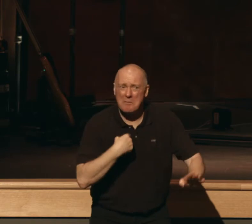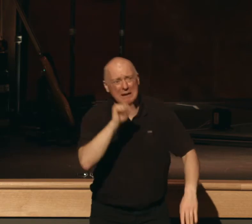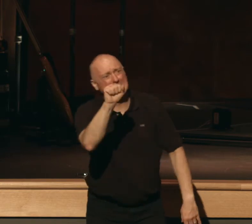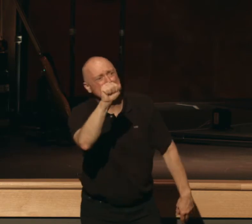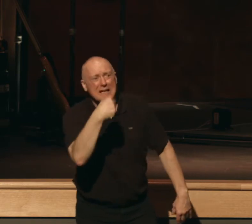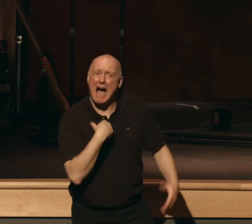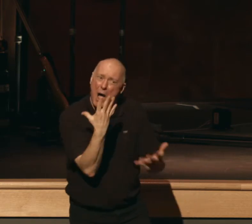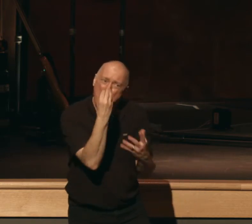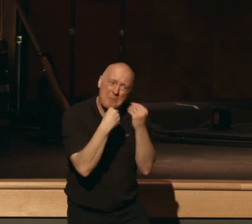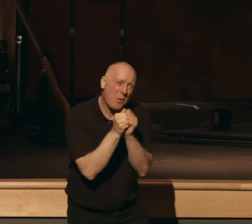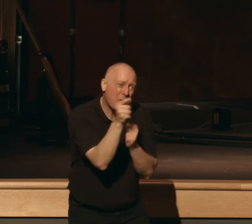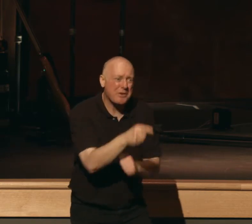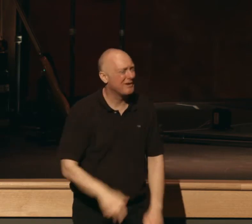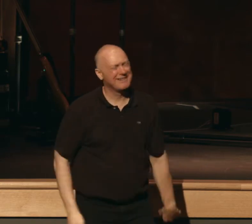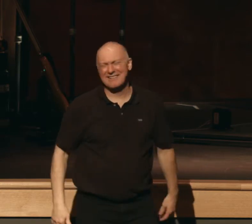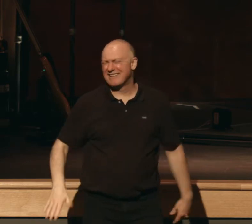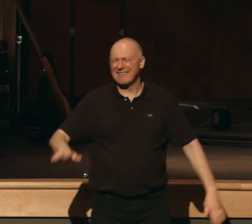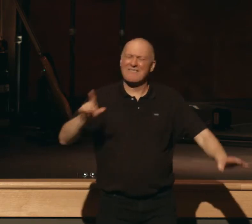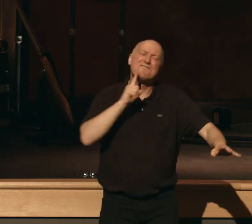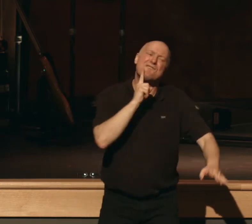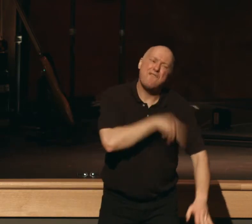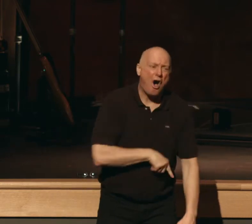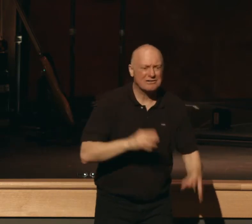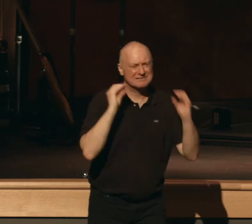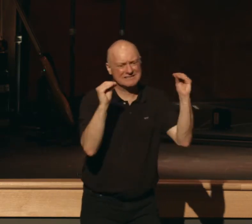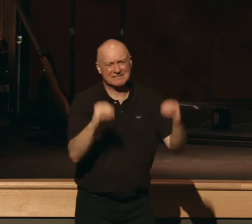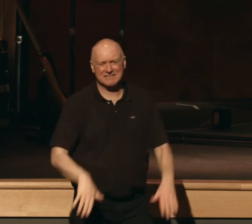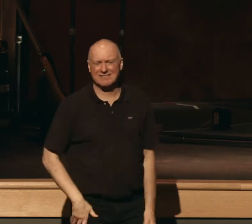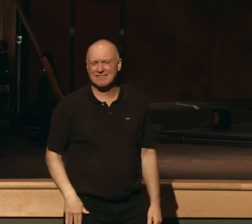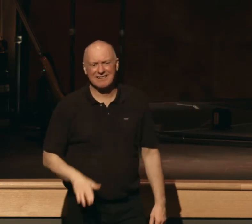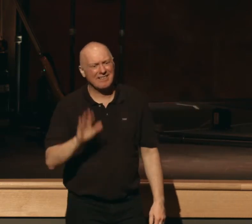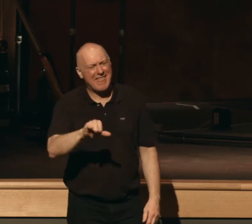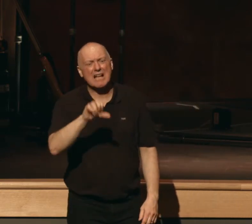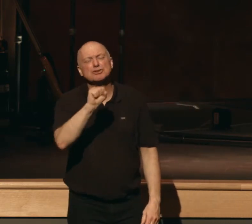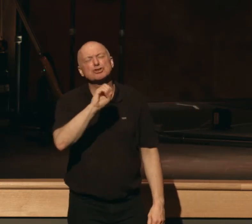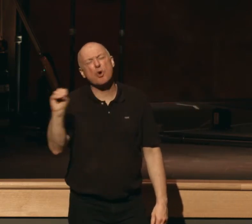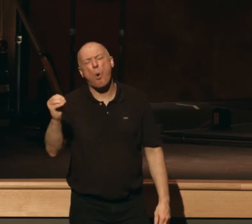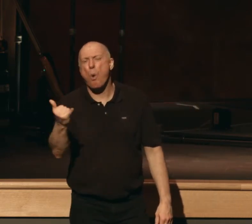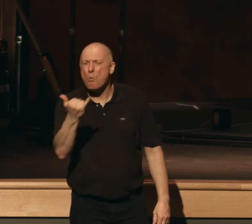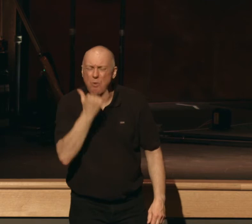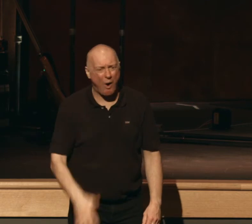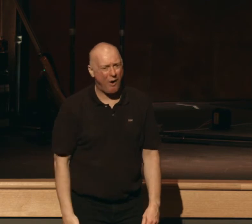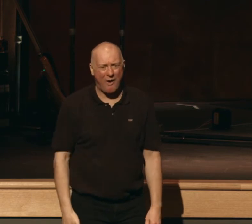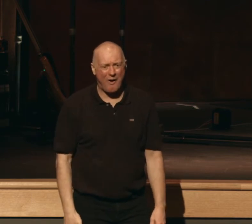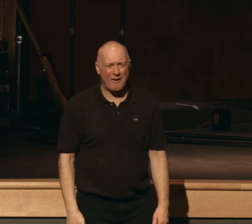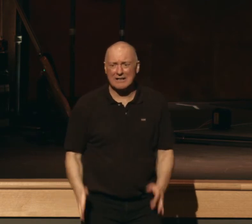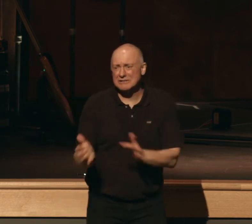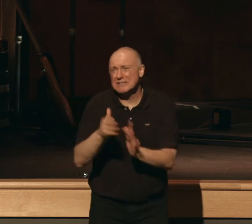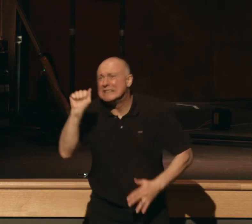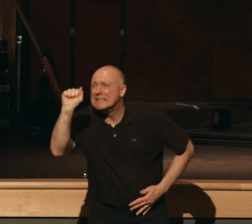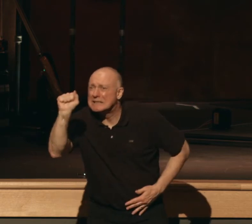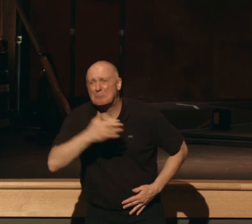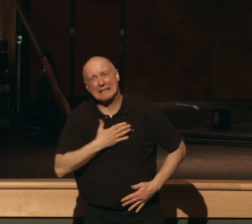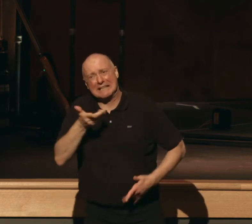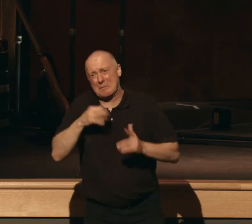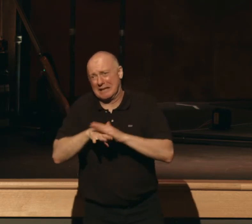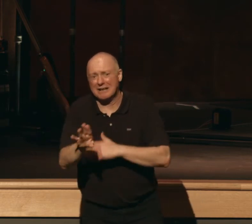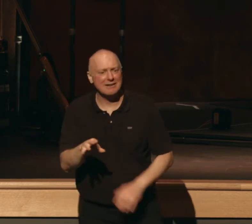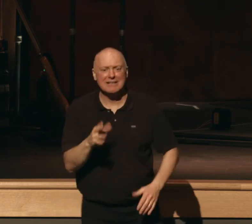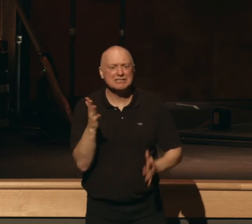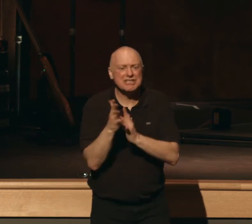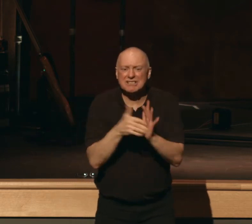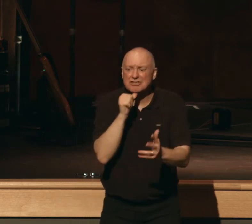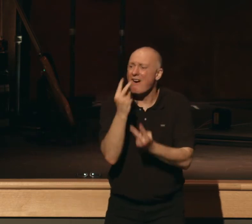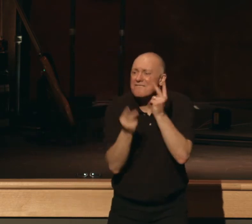have a meal. And that could not be further from the truth. That is so wrong, because Jesus Christ is not some